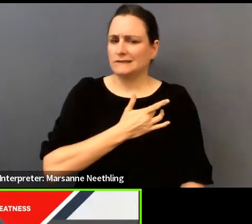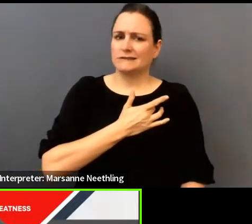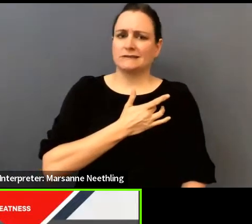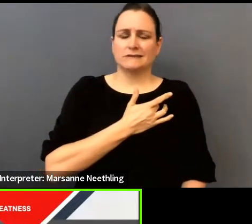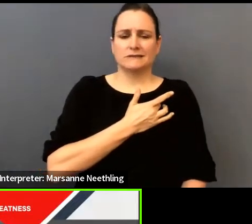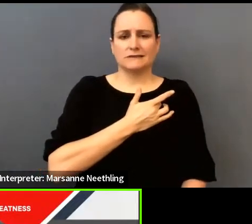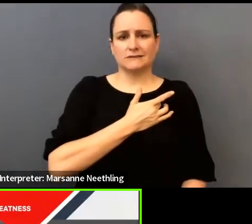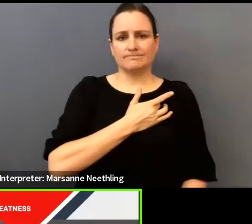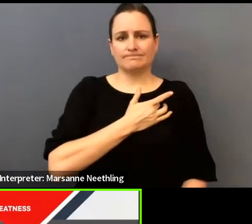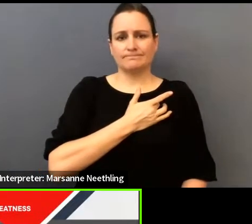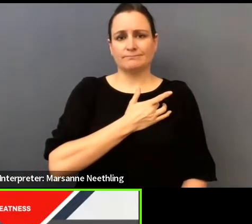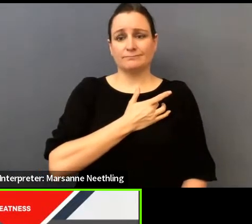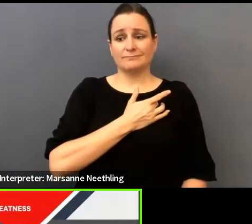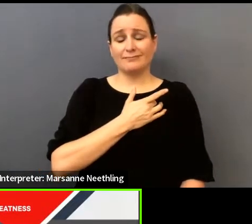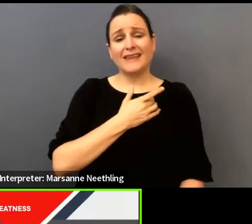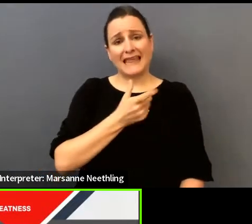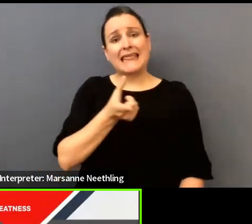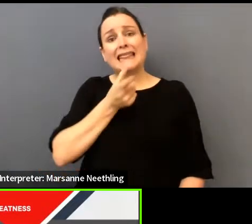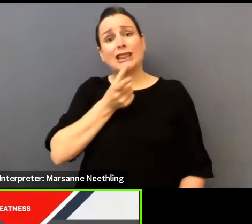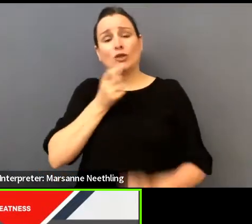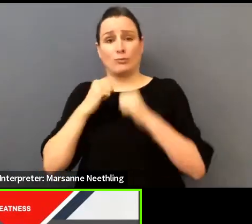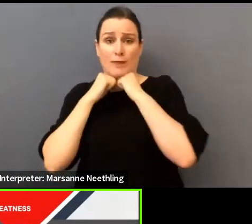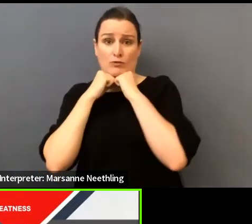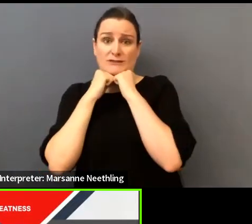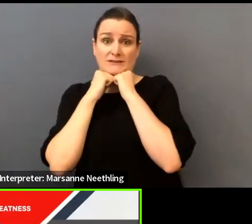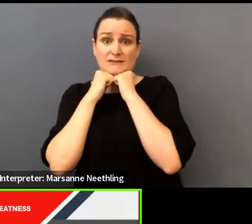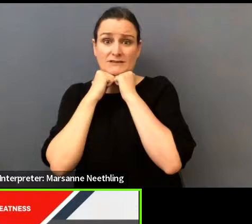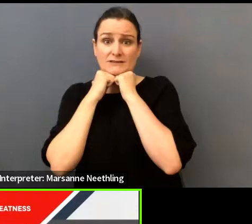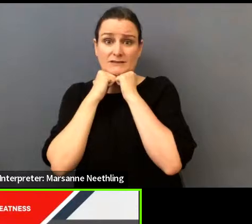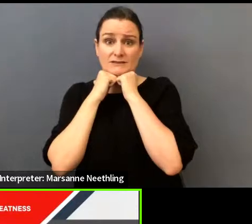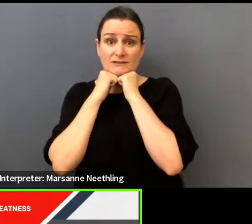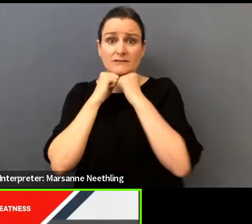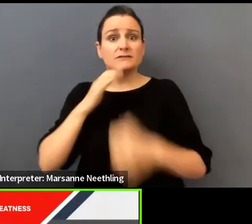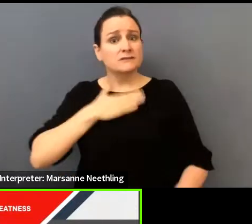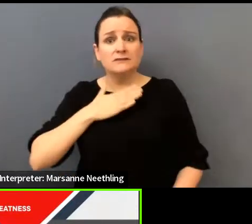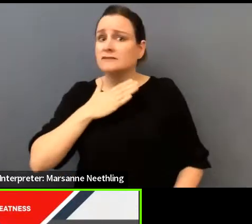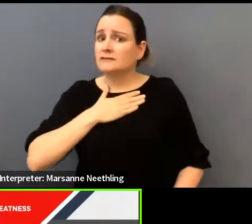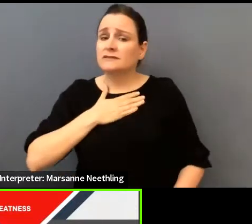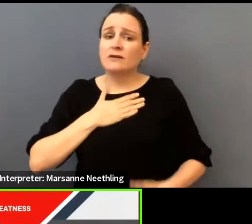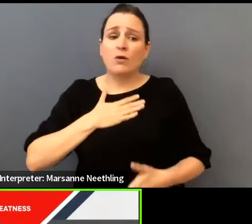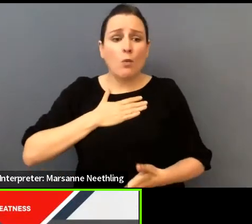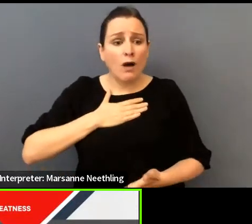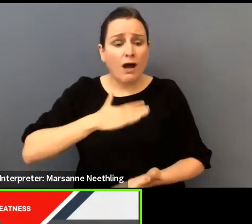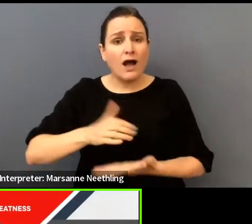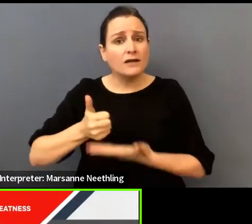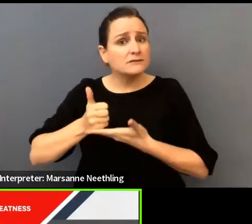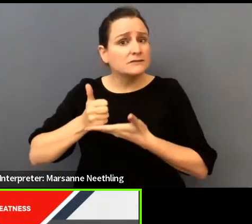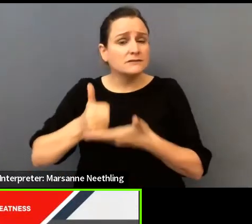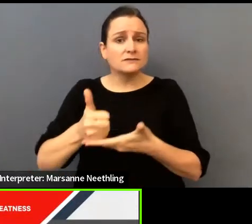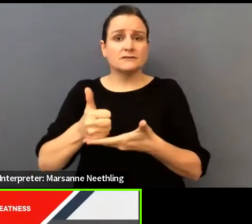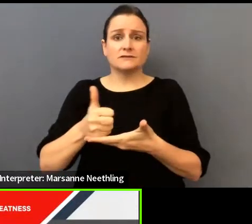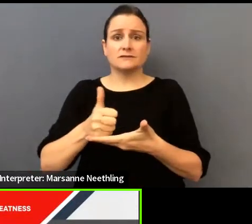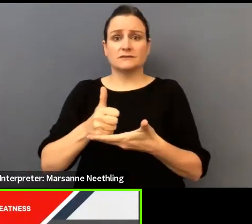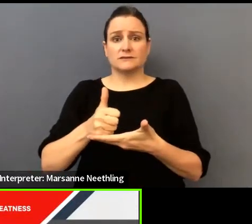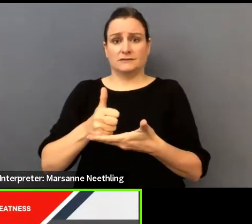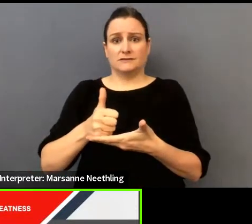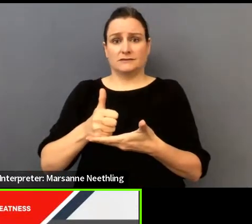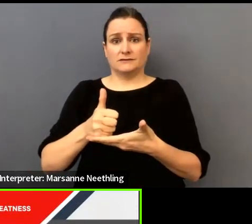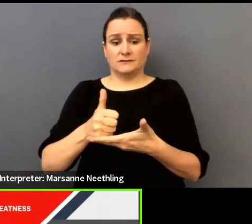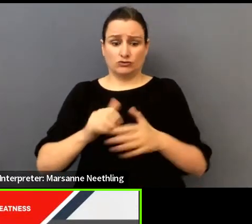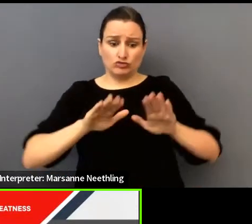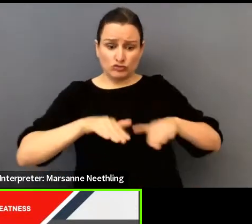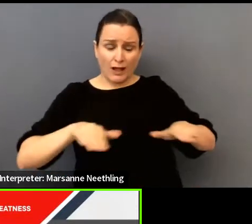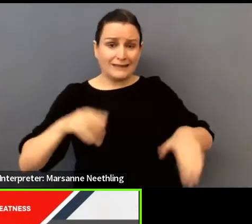hearing parents who are very ready to assist their or provide the education that their deaf child